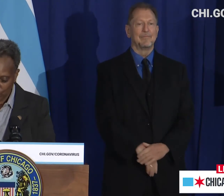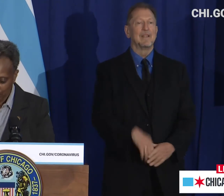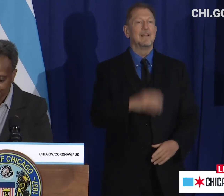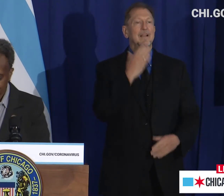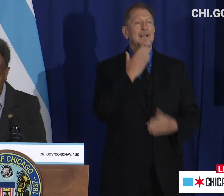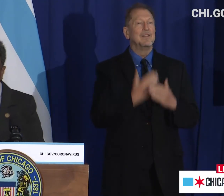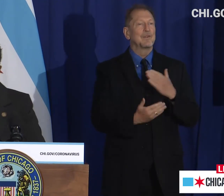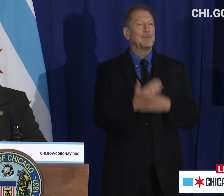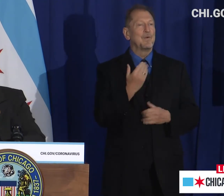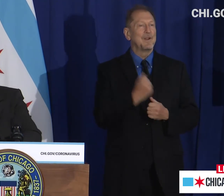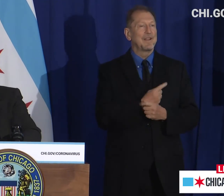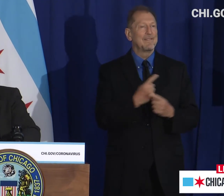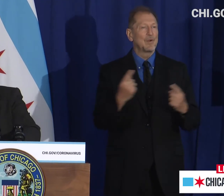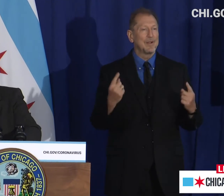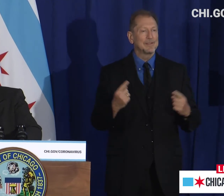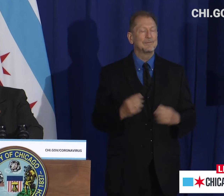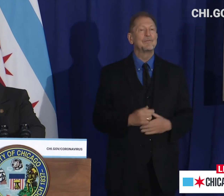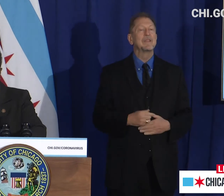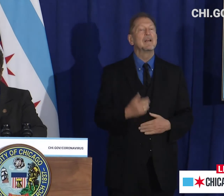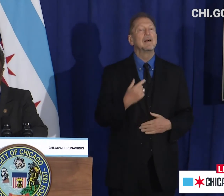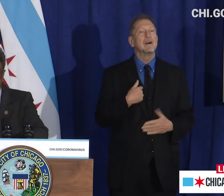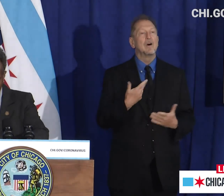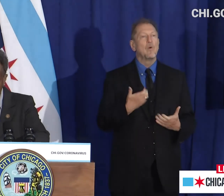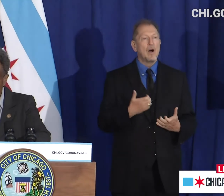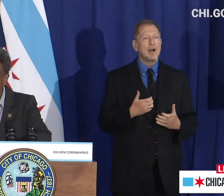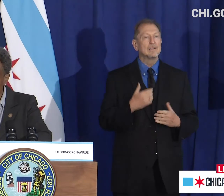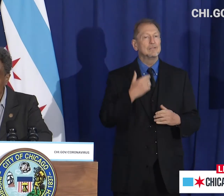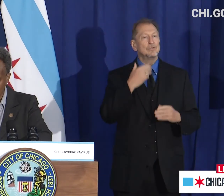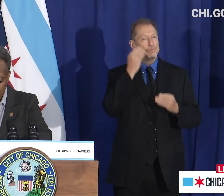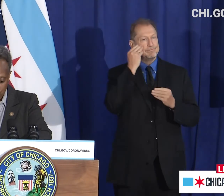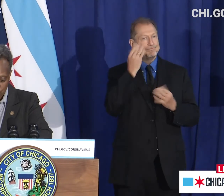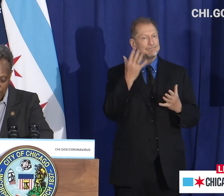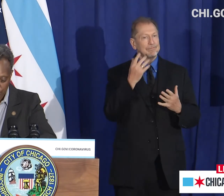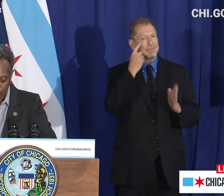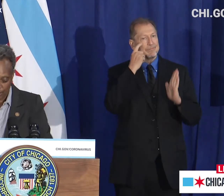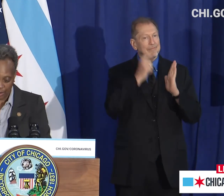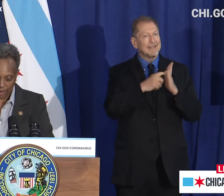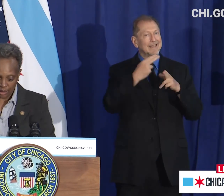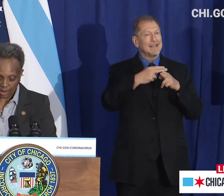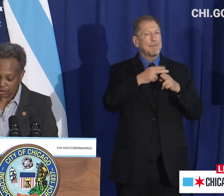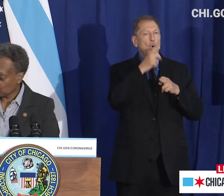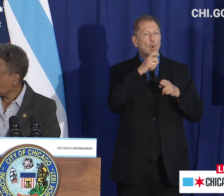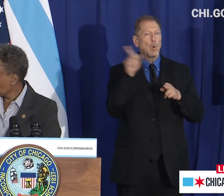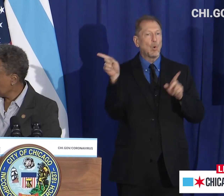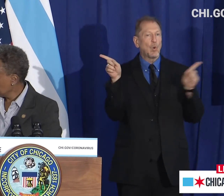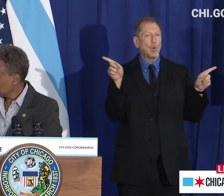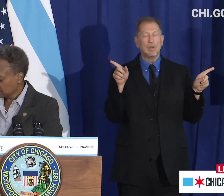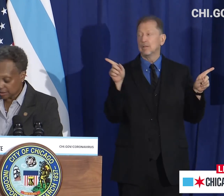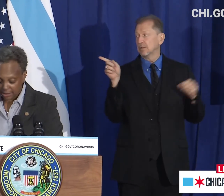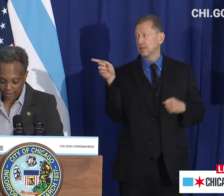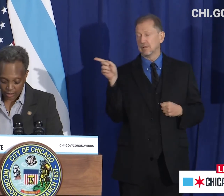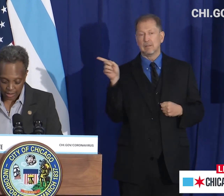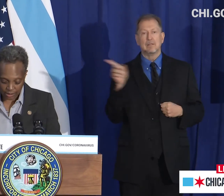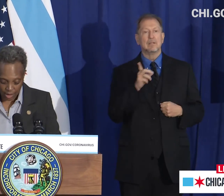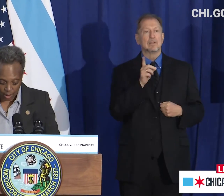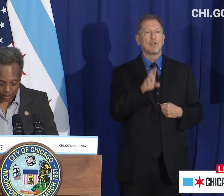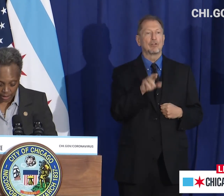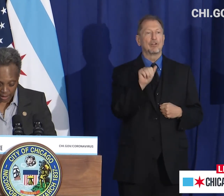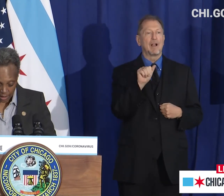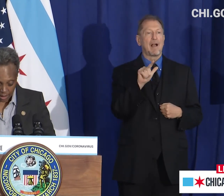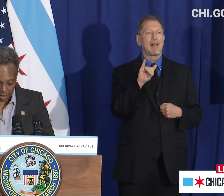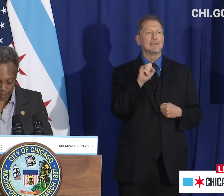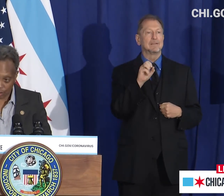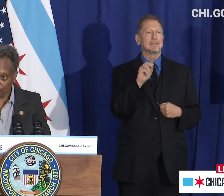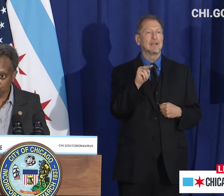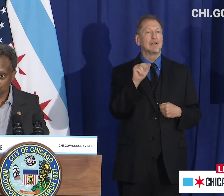Morning, everyone. Let me begin by acknowledging the two ladies who are here with me. To my right is Dr. Allison